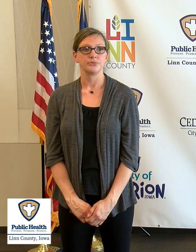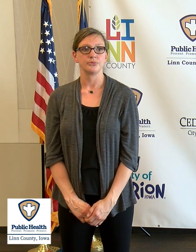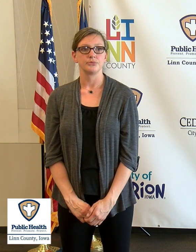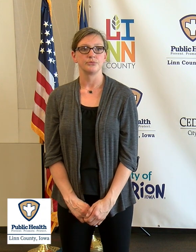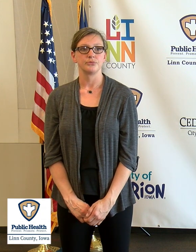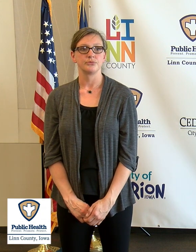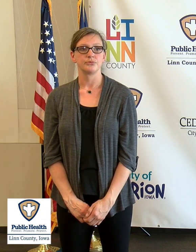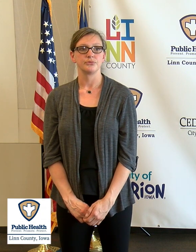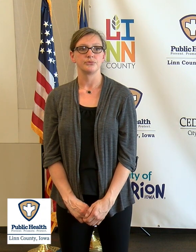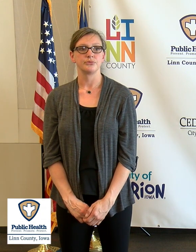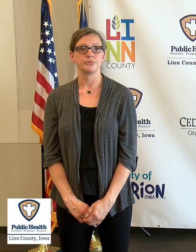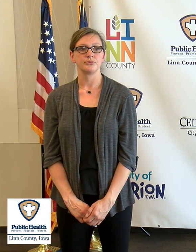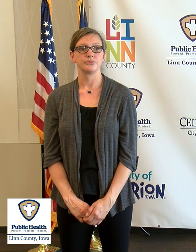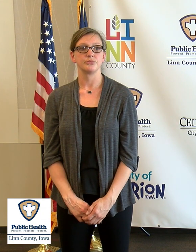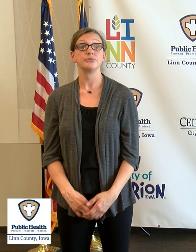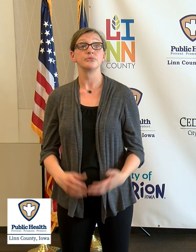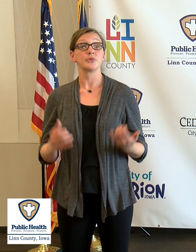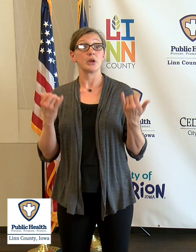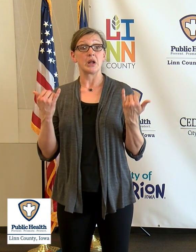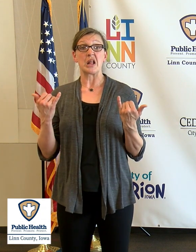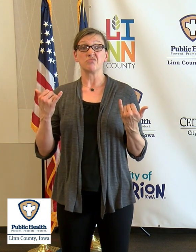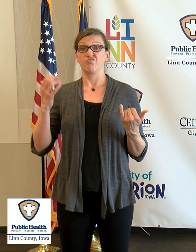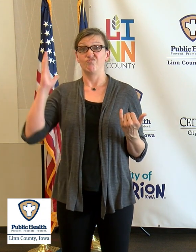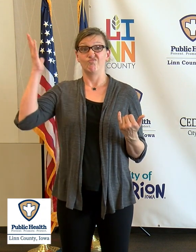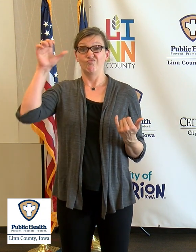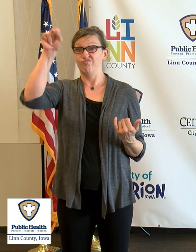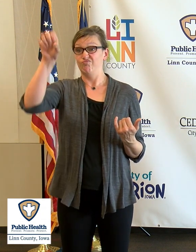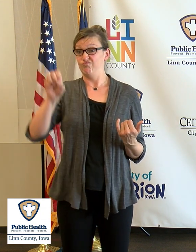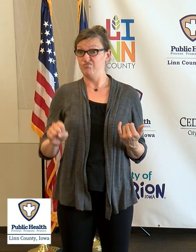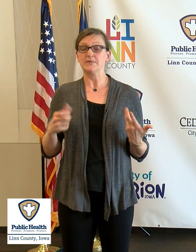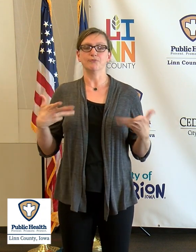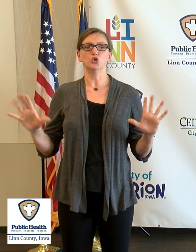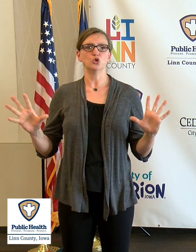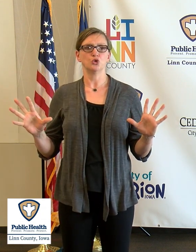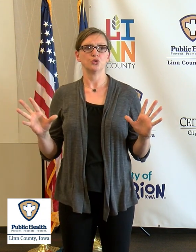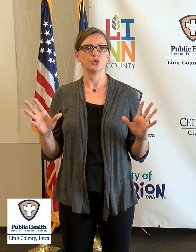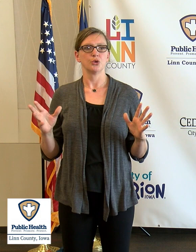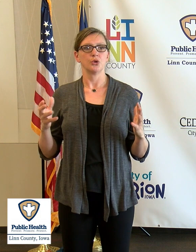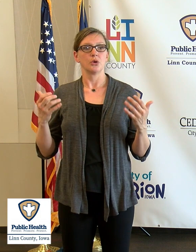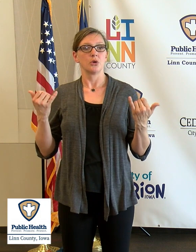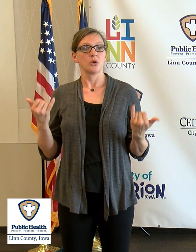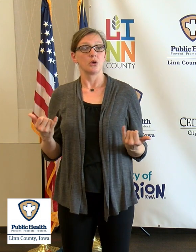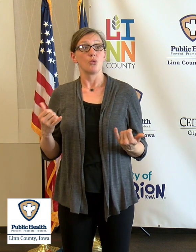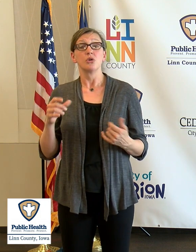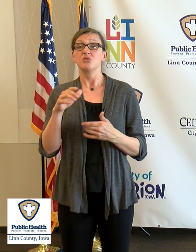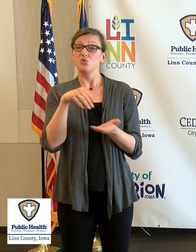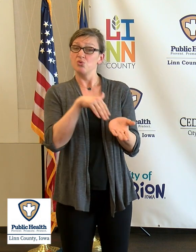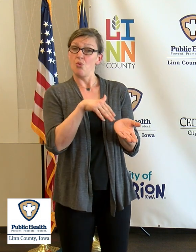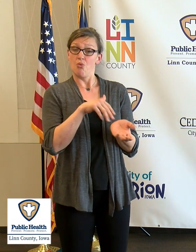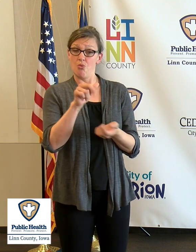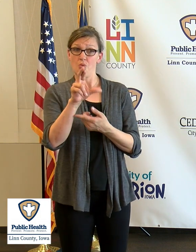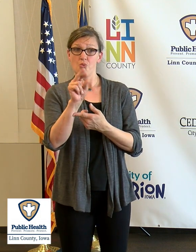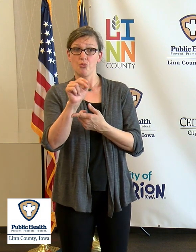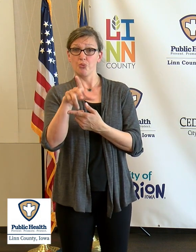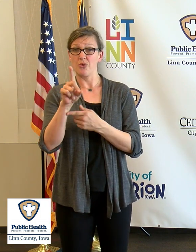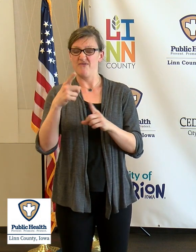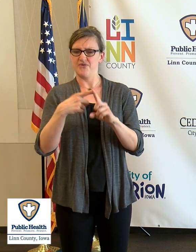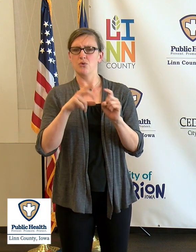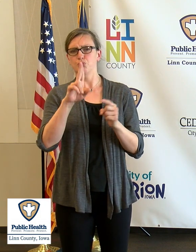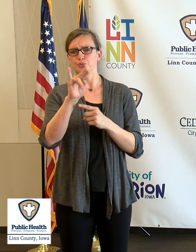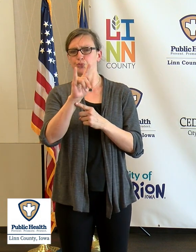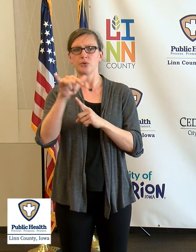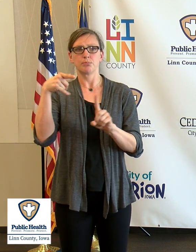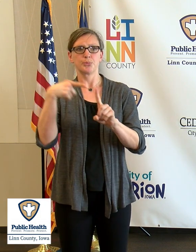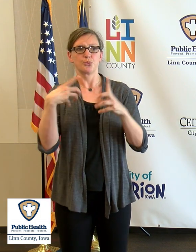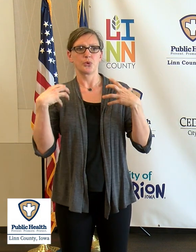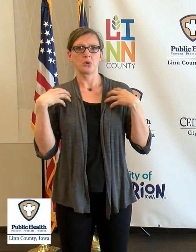This is the end of the prepared remarks for today. Dr. Dustin Arnold from Unity Point Health is also available for questions in